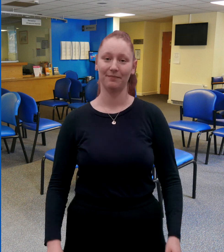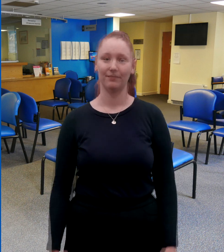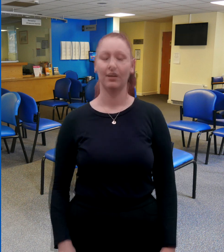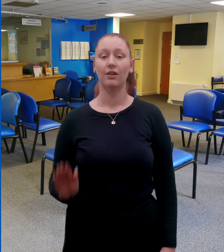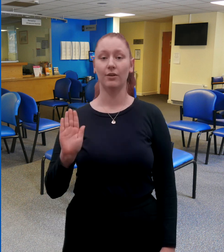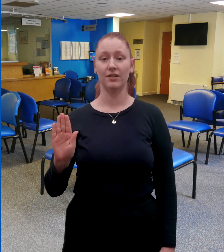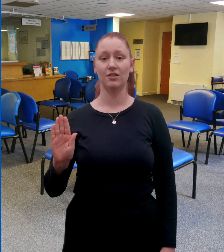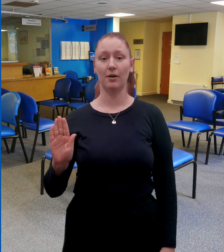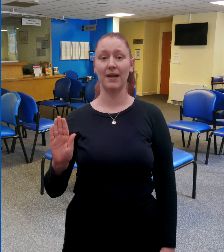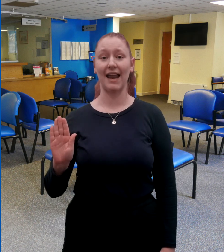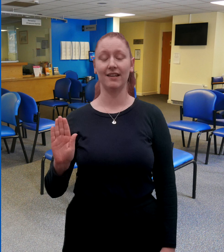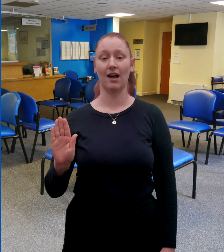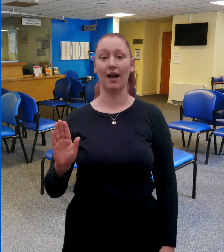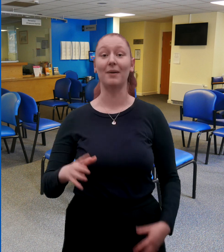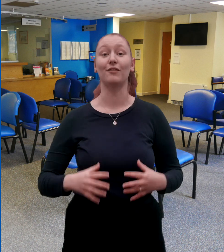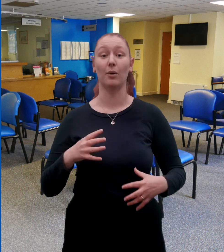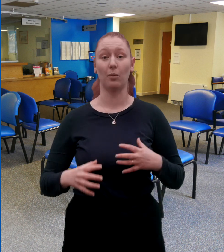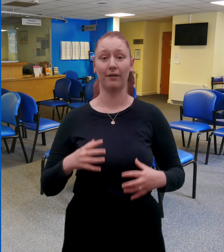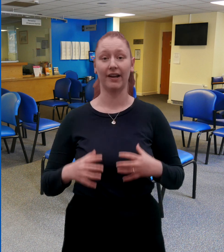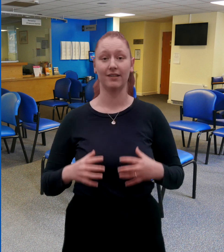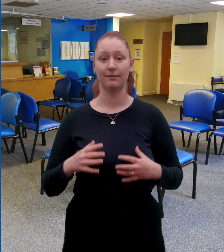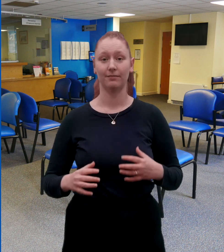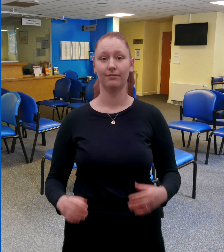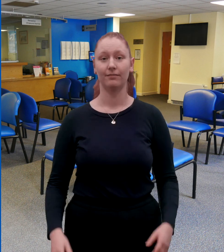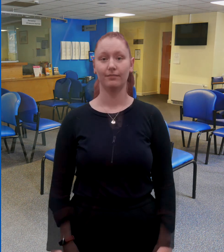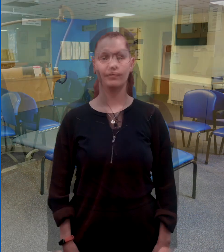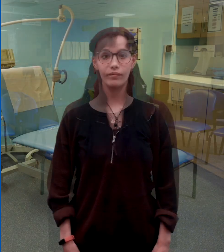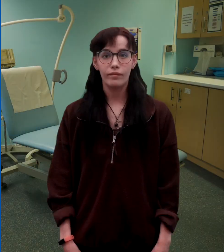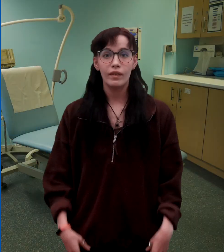test. You can stop at any time if you are worried.